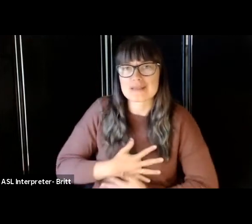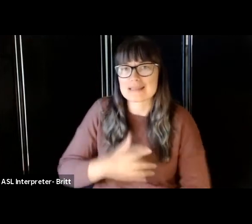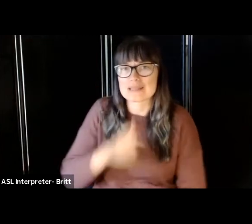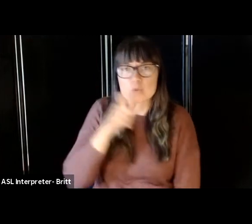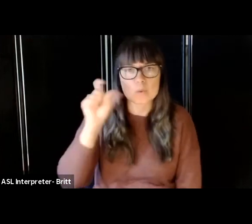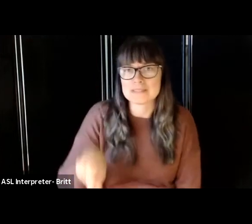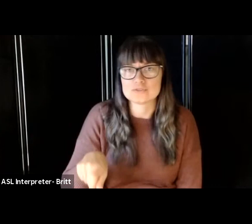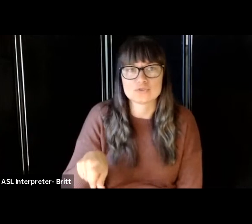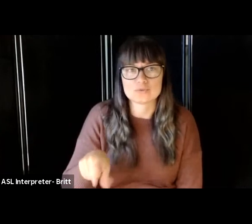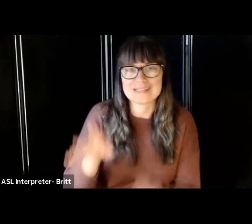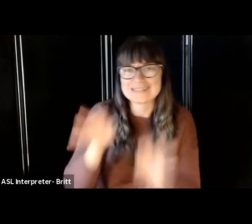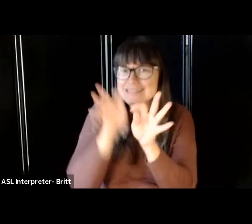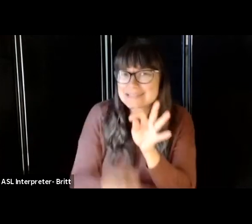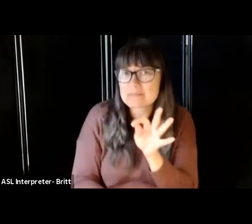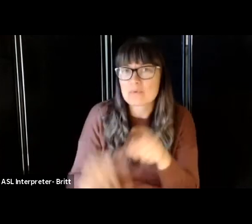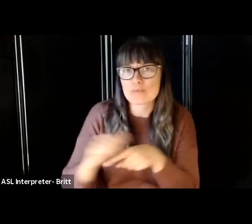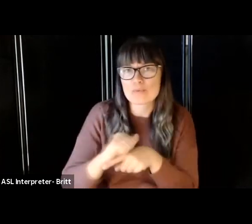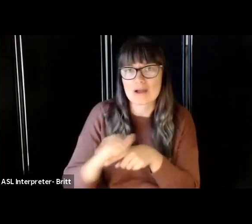to. It's very simple.